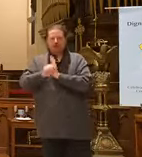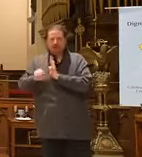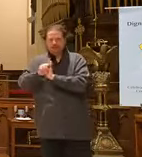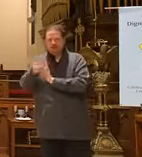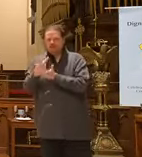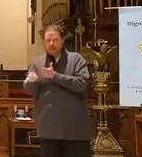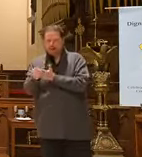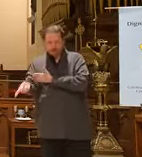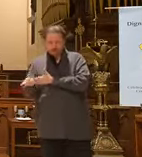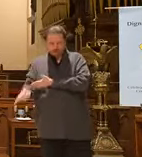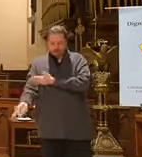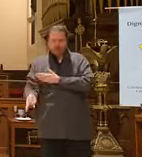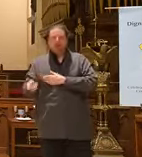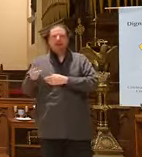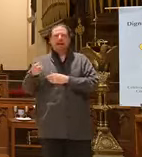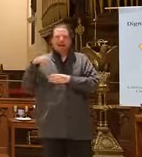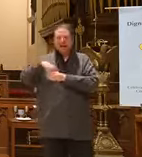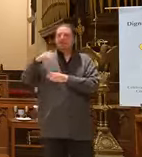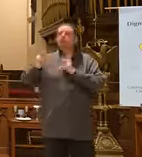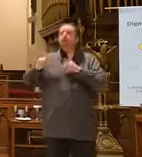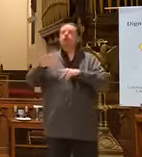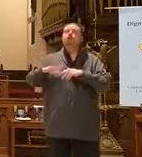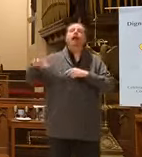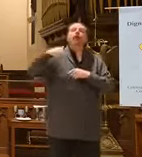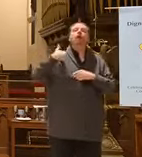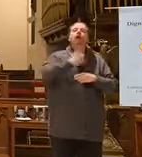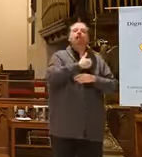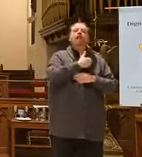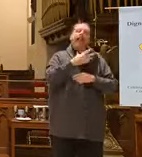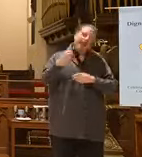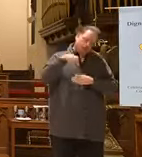failures in those around us and in ourselves.